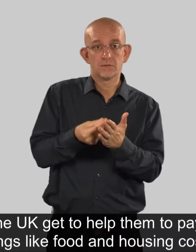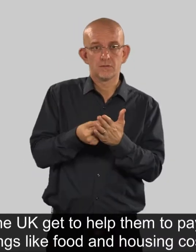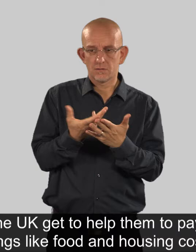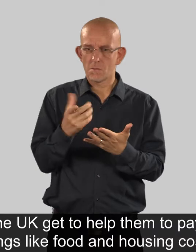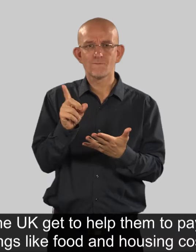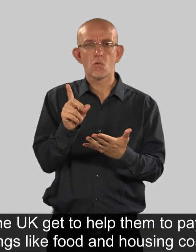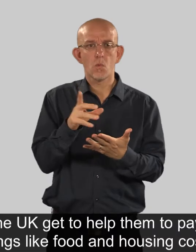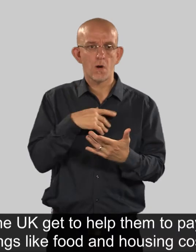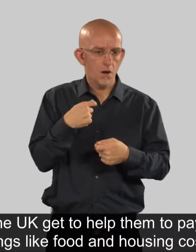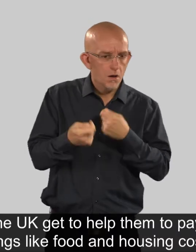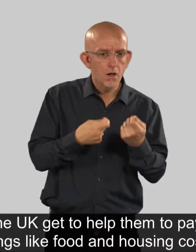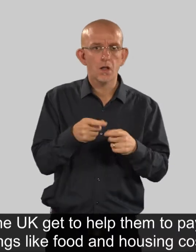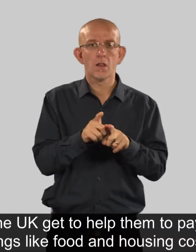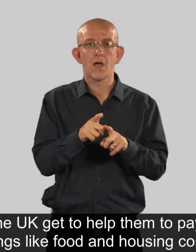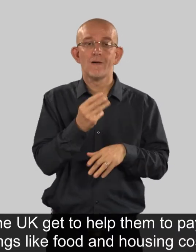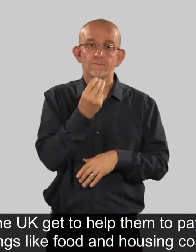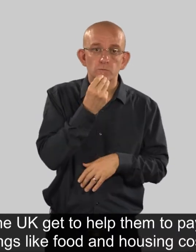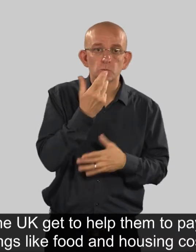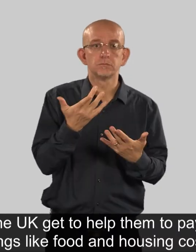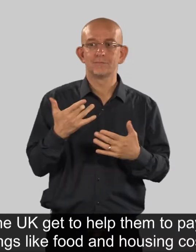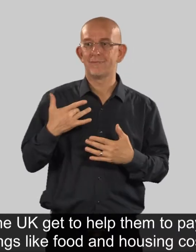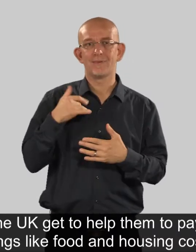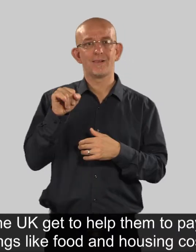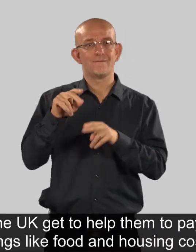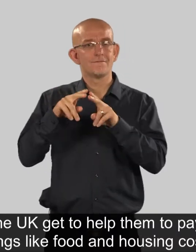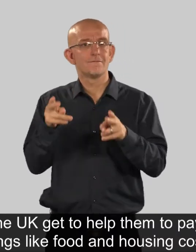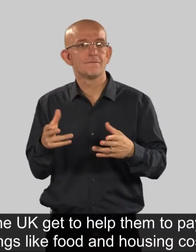pay for things like food and housing costs.